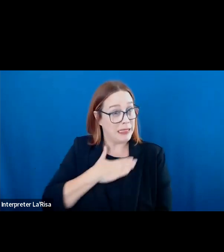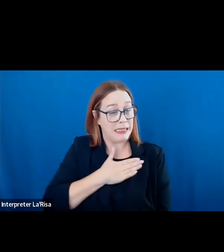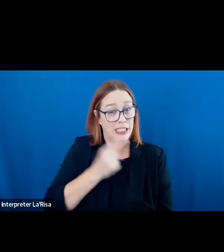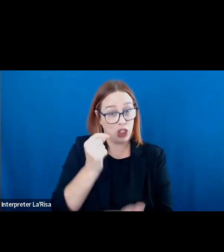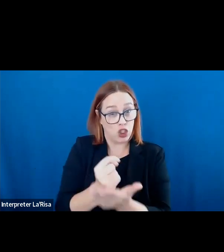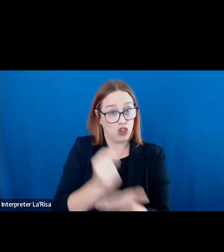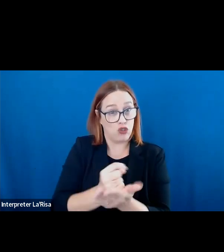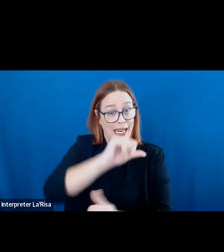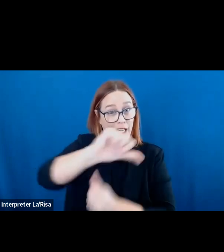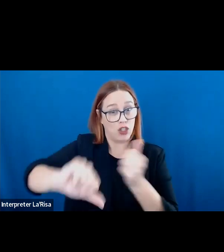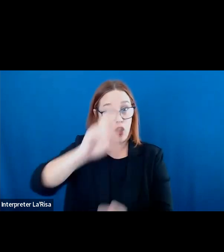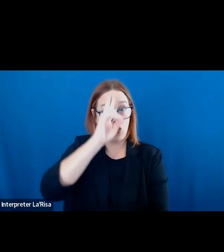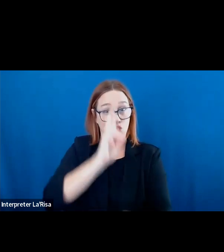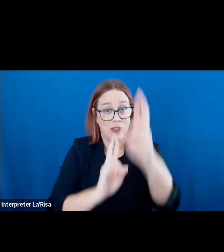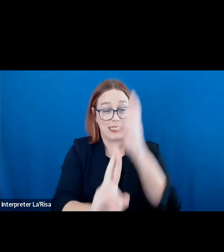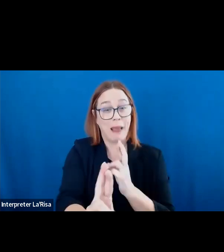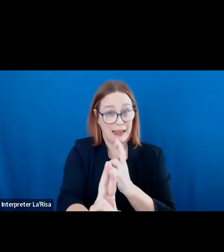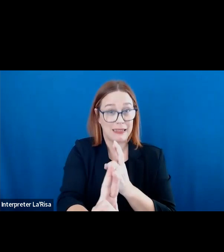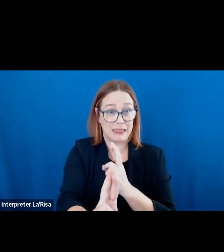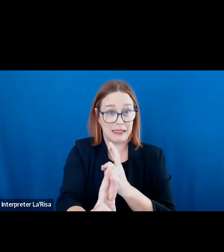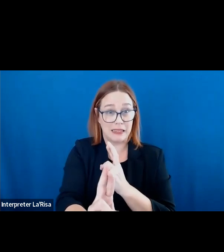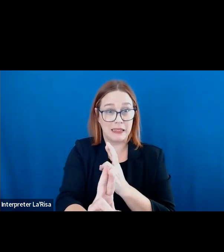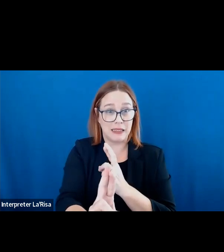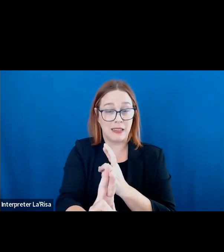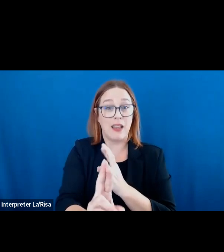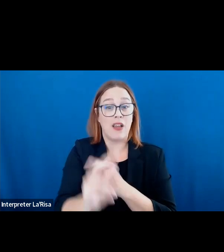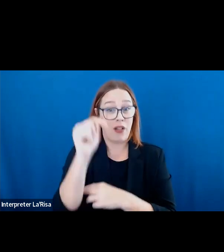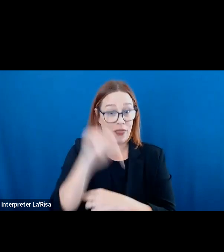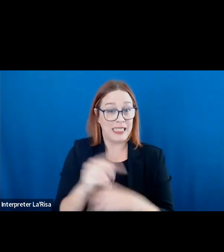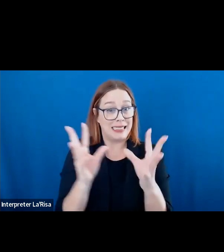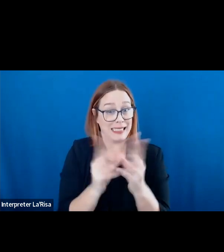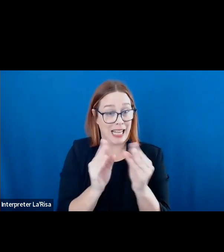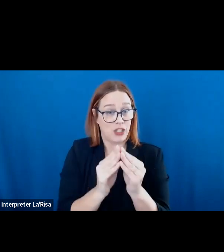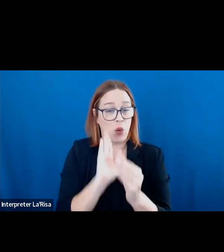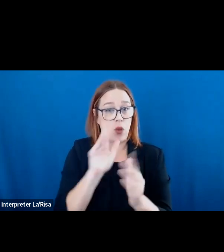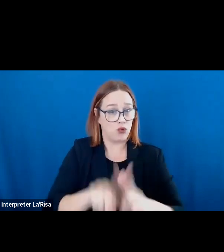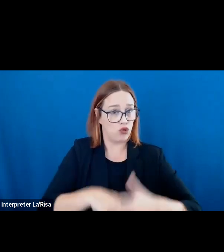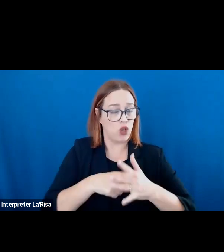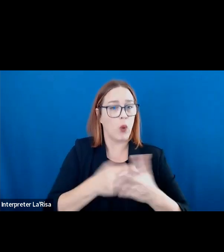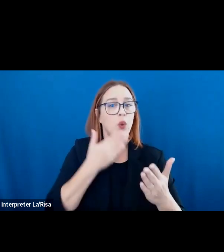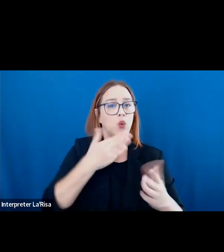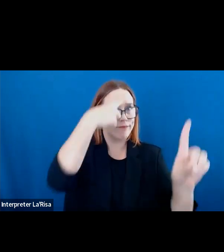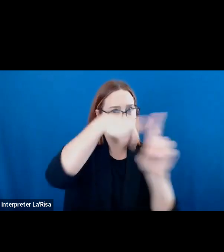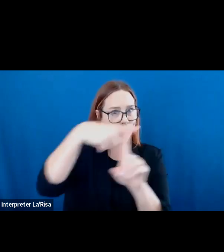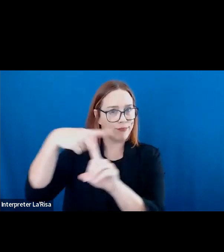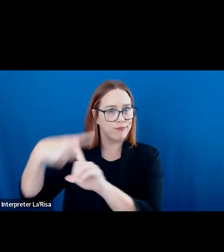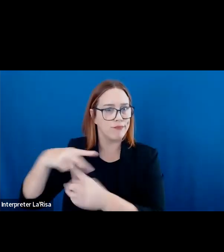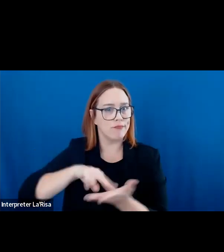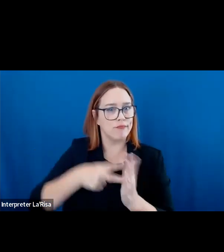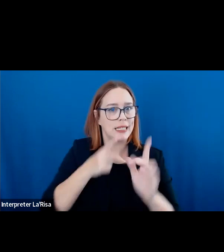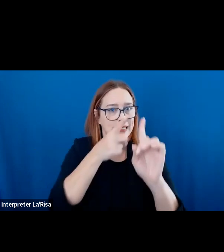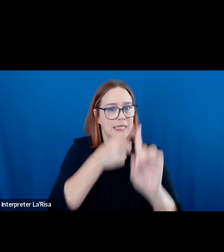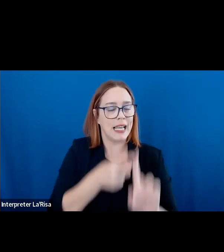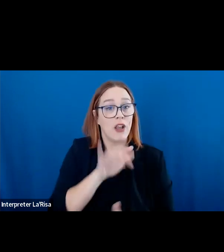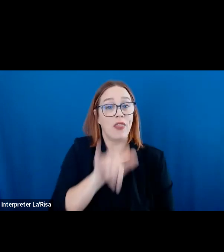each other with respect, and that you enter this and every session with good intentions. This includes respecting names, pronouns, and